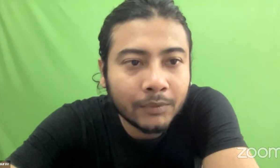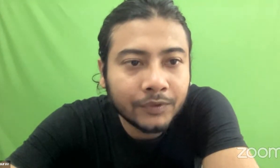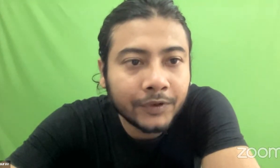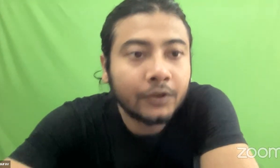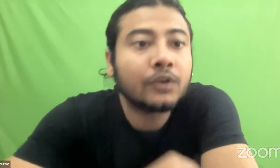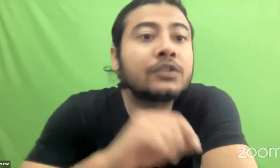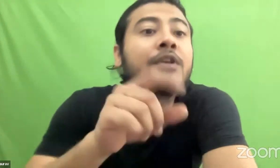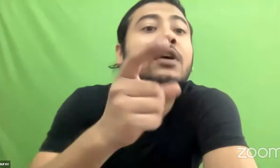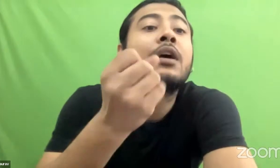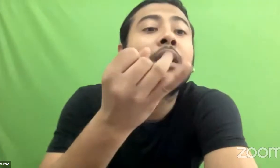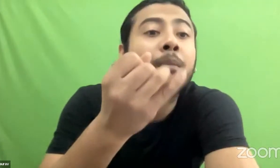of the videos.